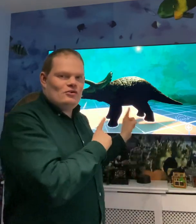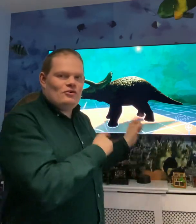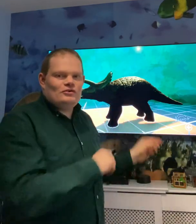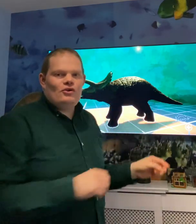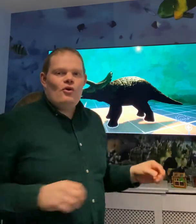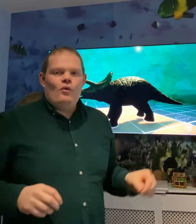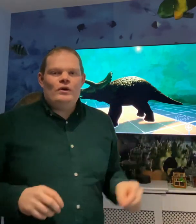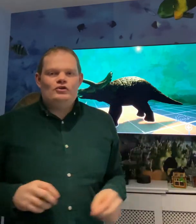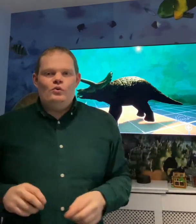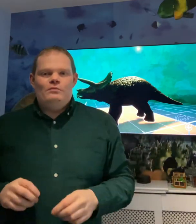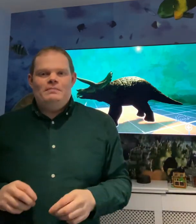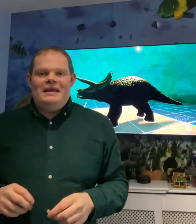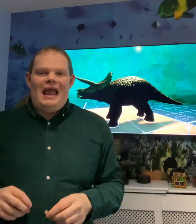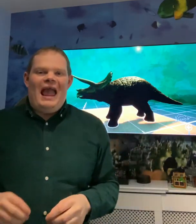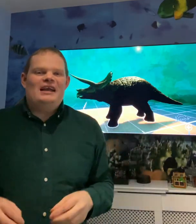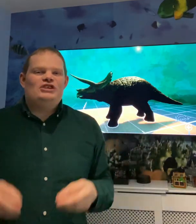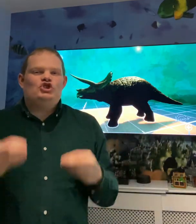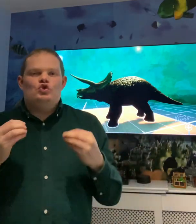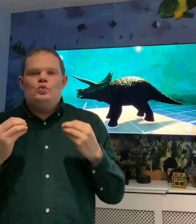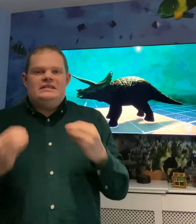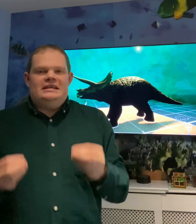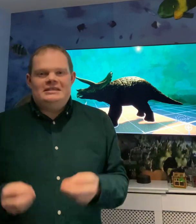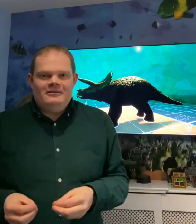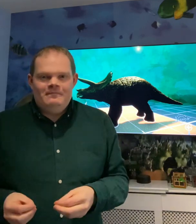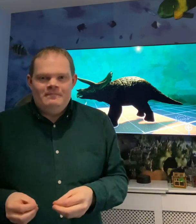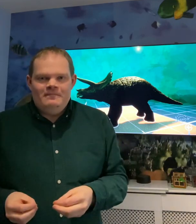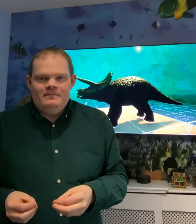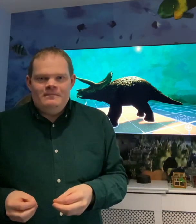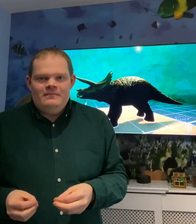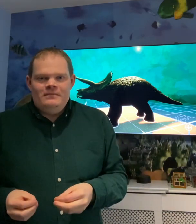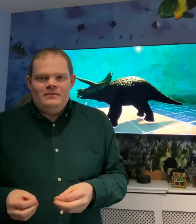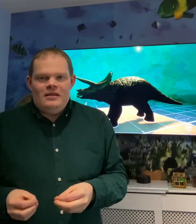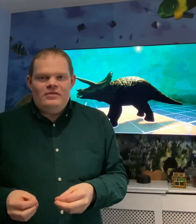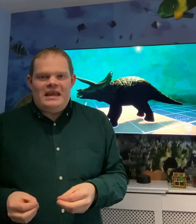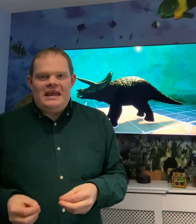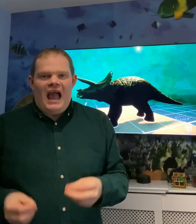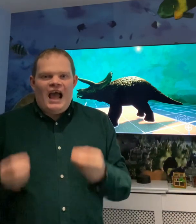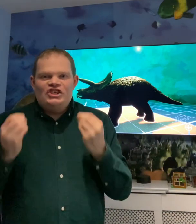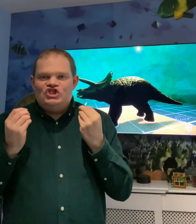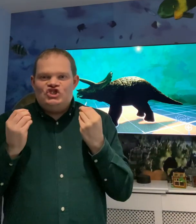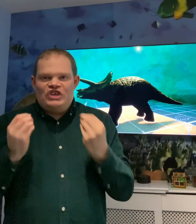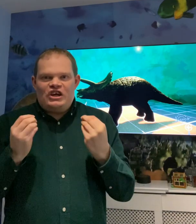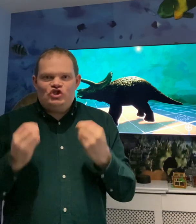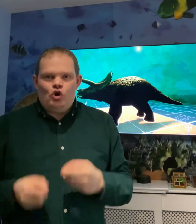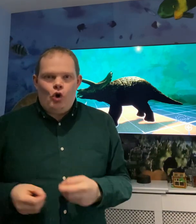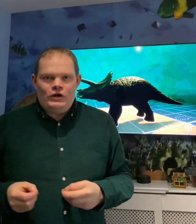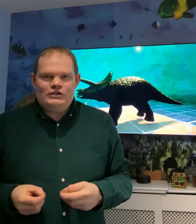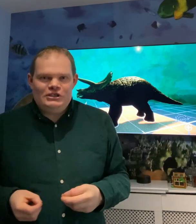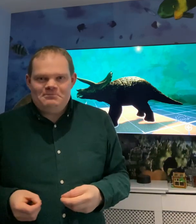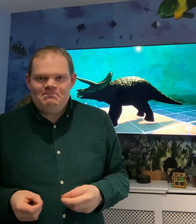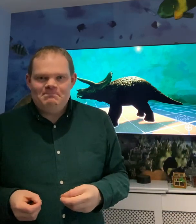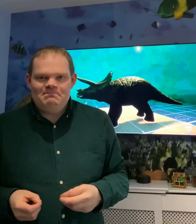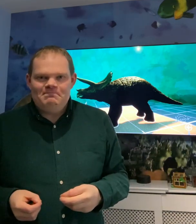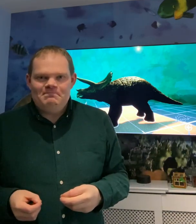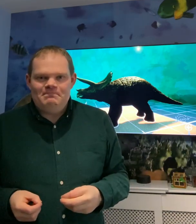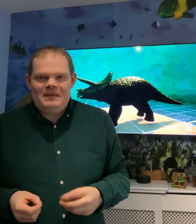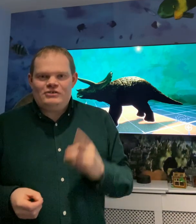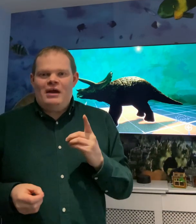dinosaurs which would be exquisite. The Stegosaurus. That's right,